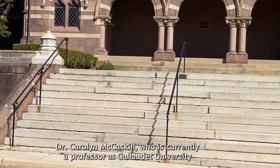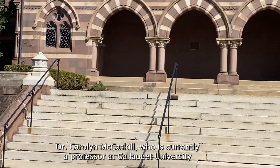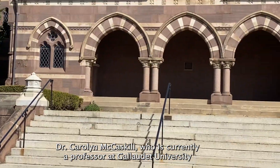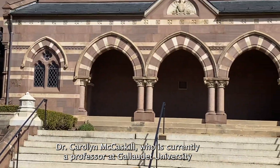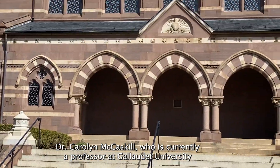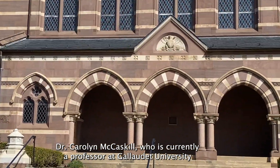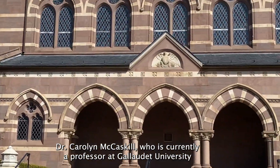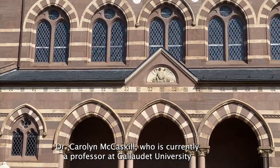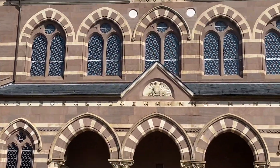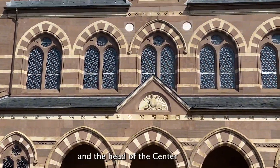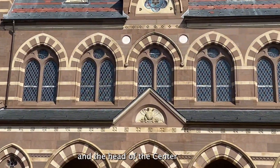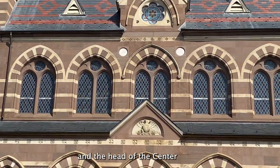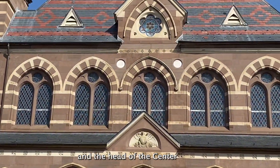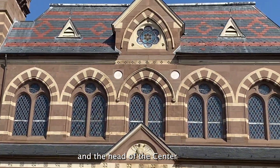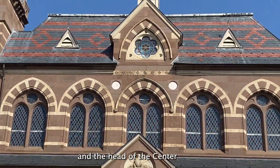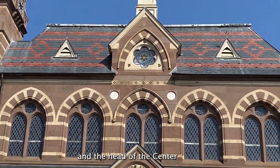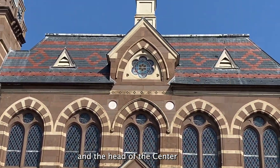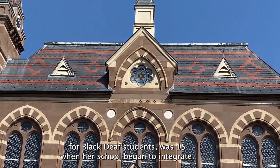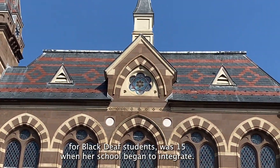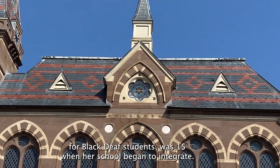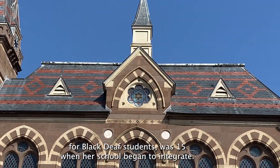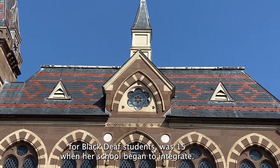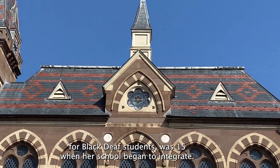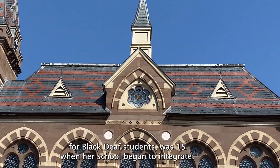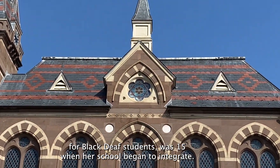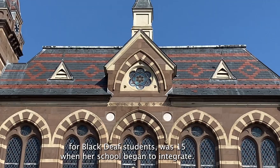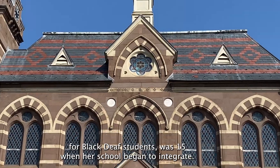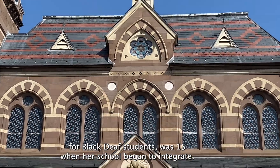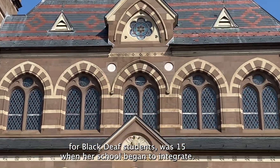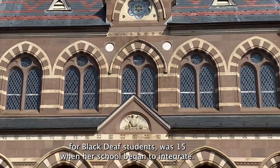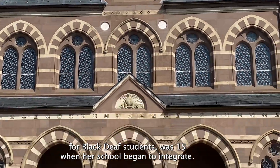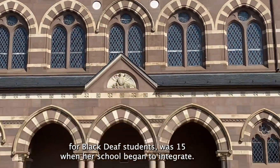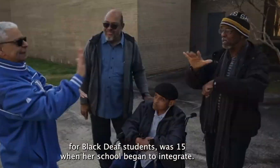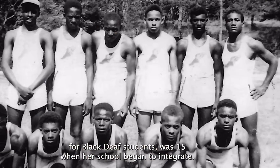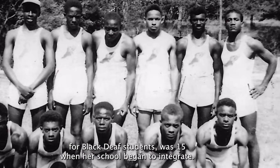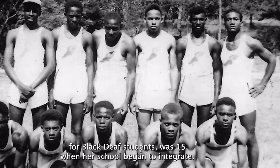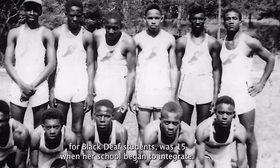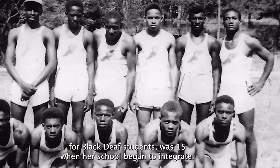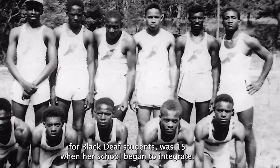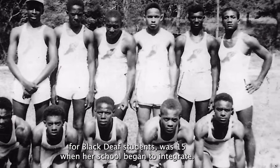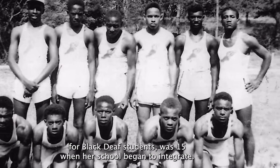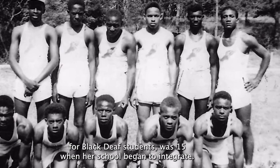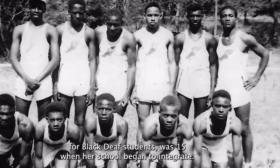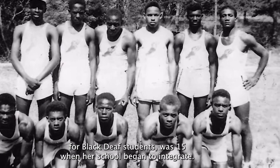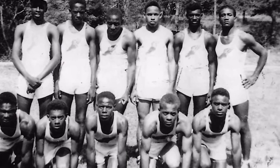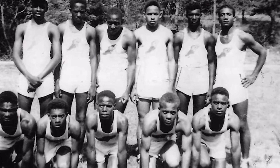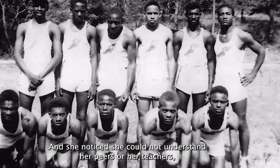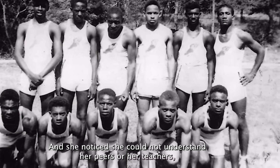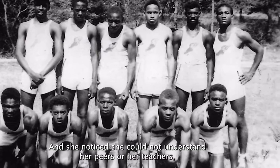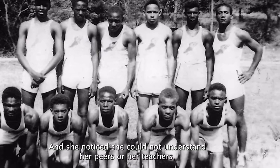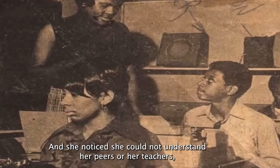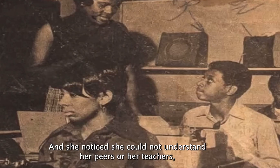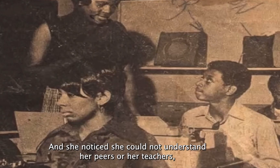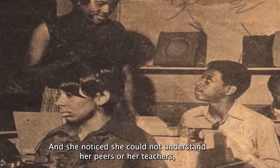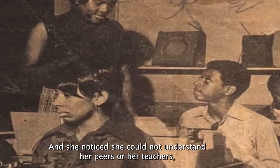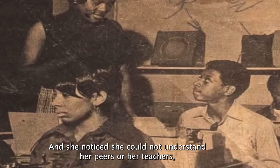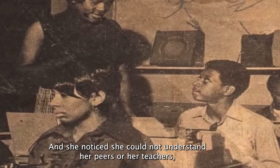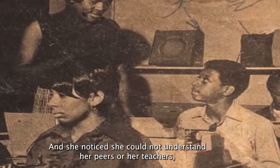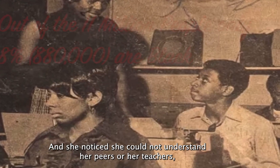Gallaudet University and the head of the Center for Black Deaf Students, was 15 when her school began to integrate, and she noticed she could not understand her